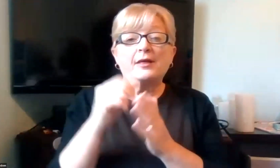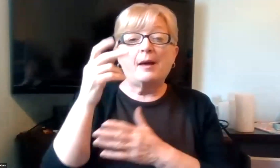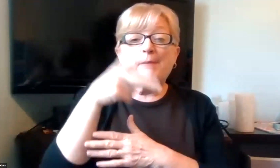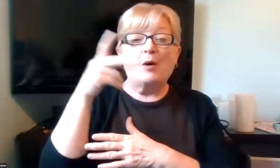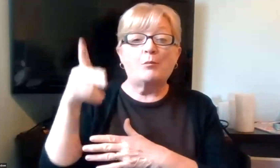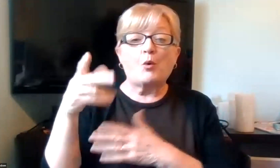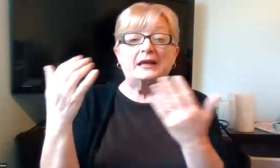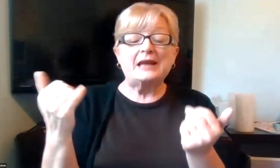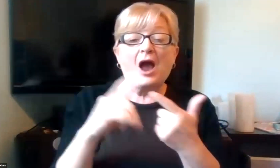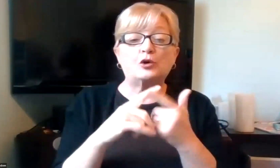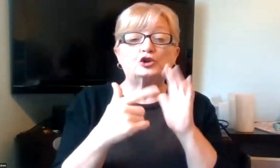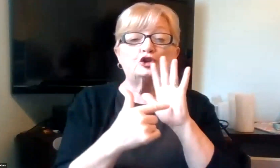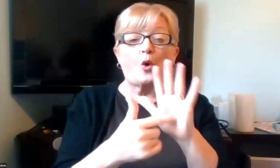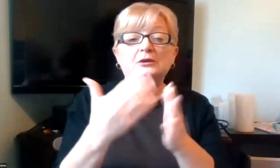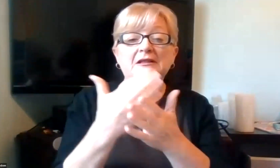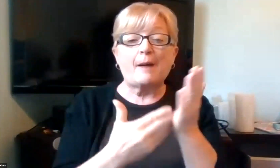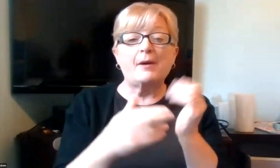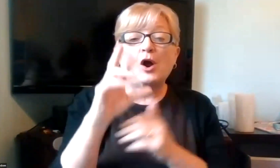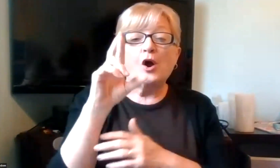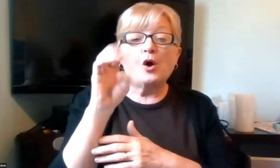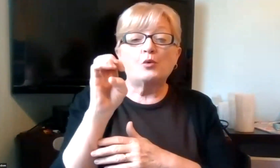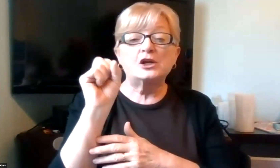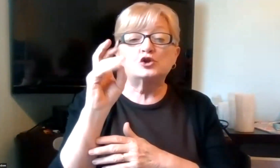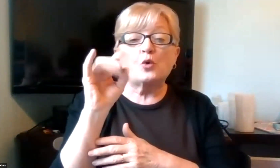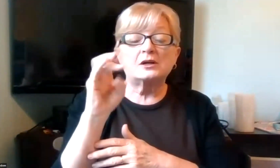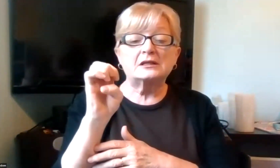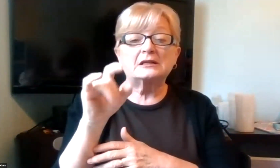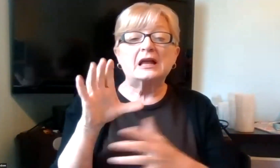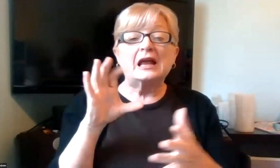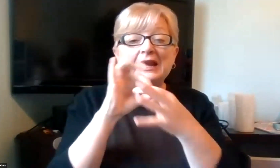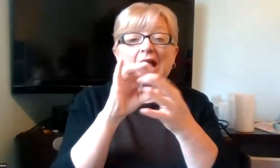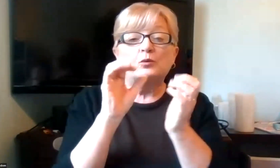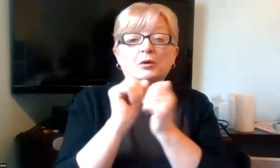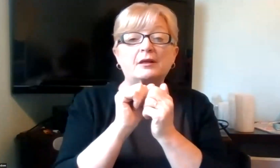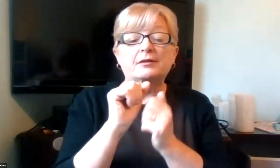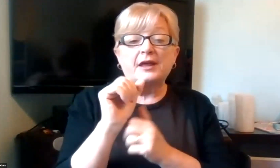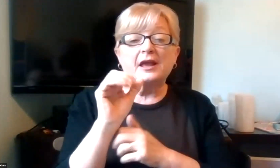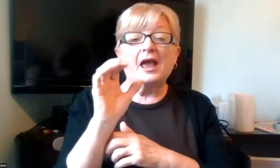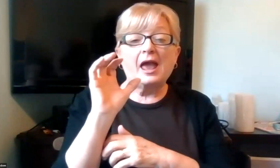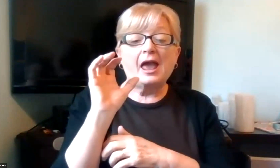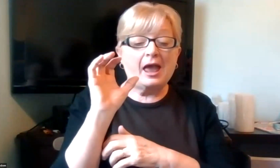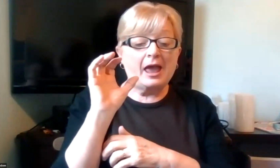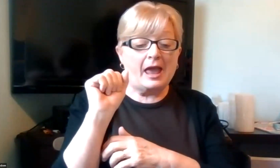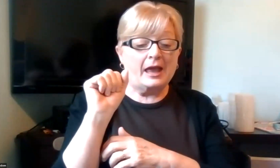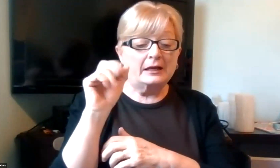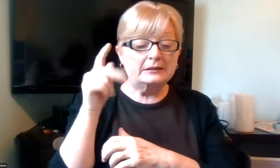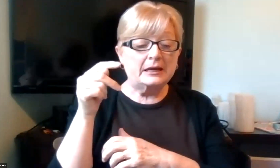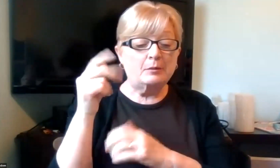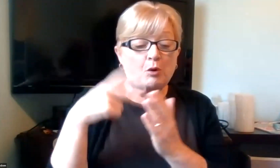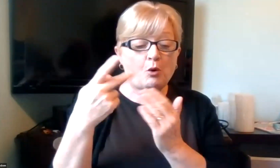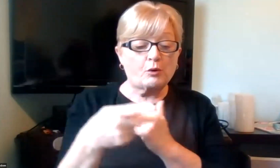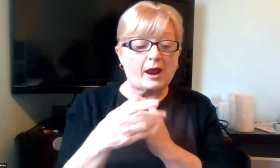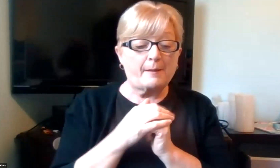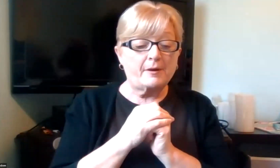resources. Certainly connect with the AT program. We have all of